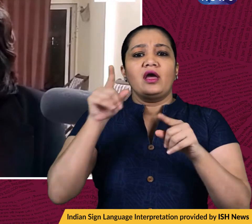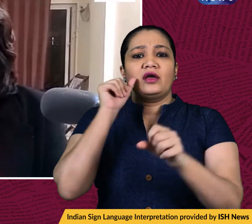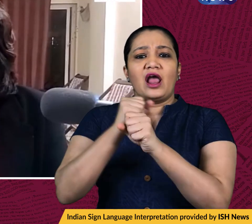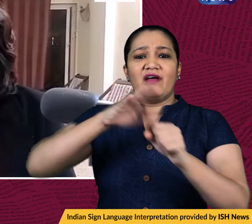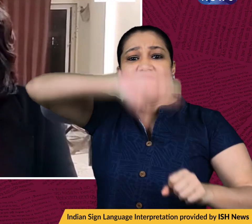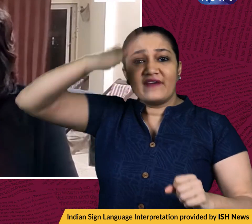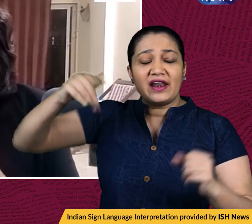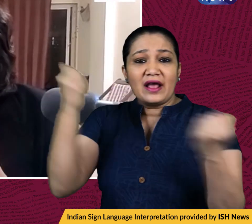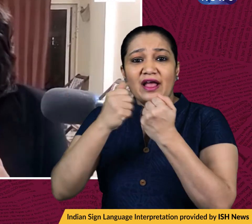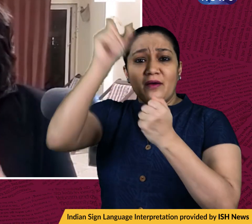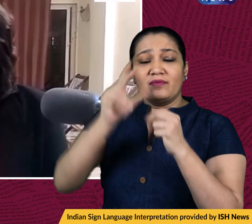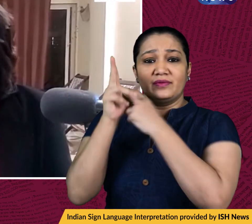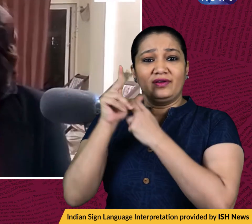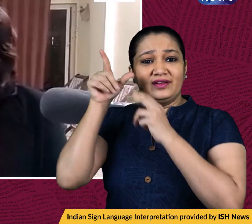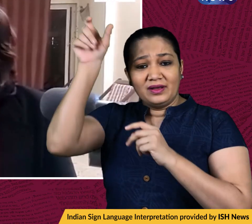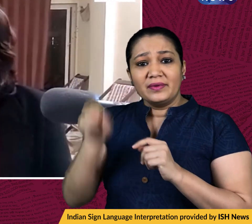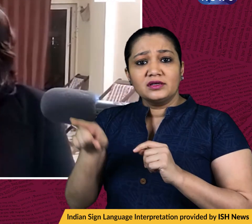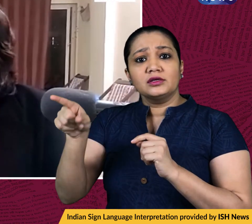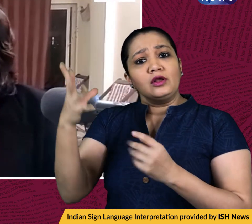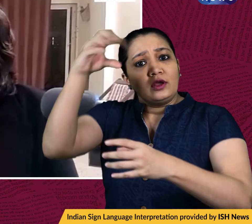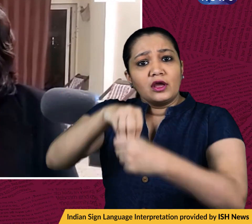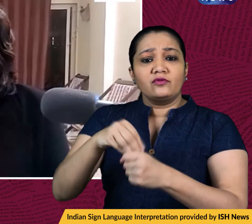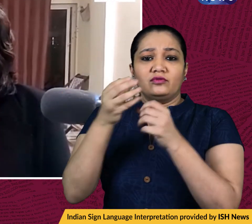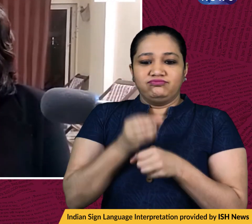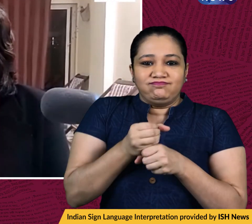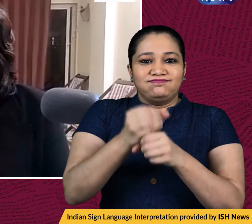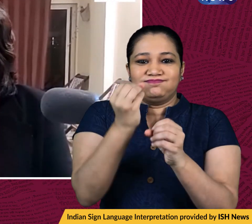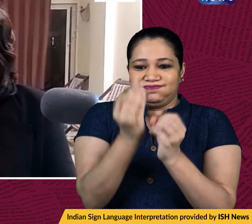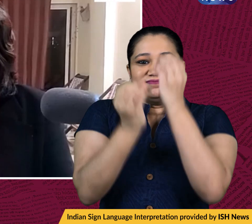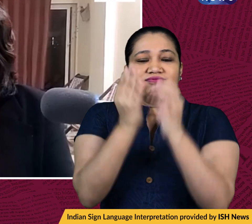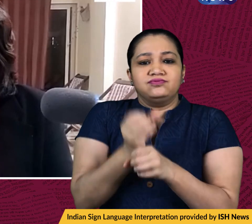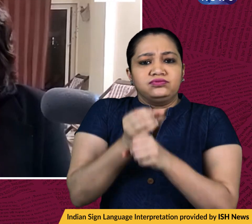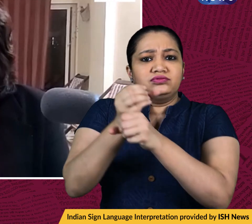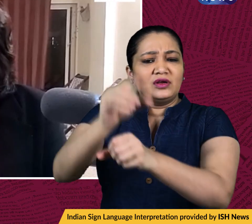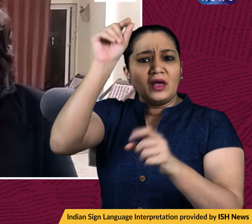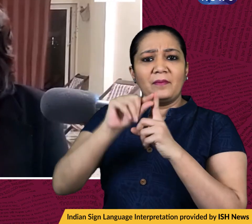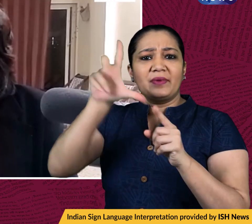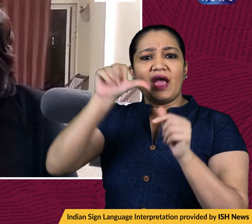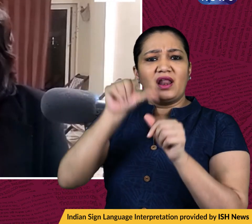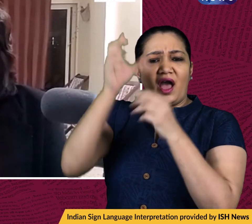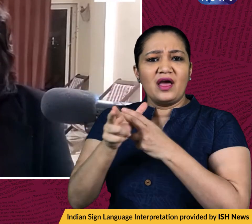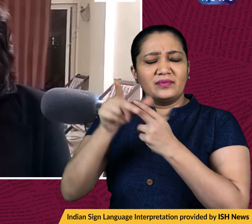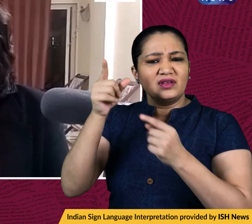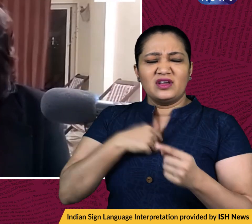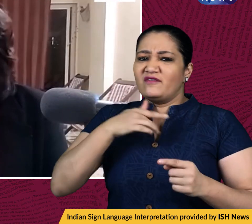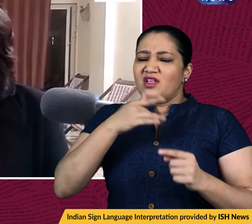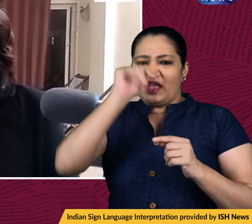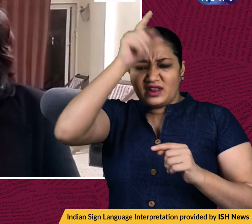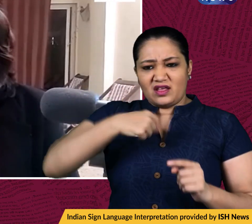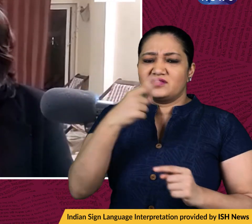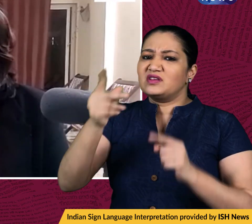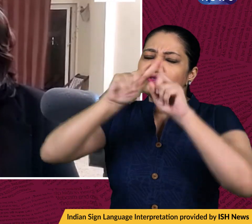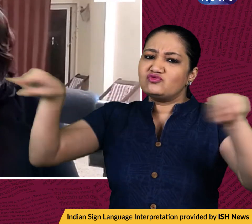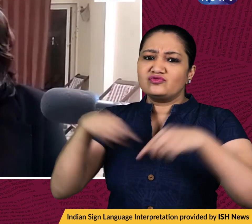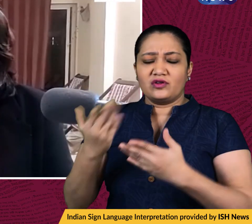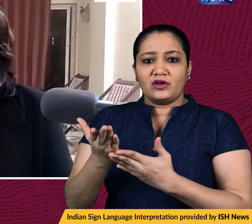Galwan Valley clash as a torch-bearer. India has described China's choice of a PLA soldier as regrettable.